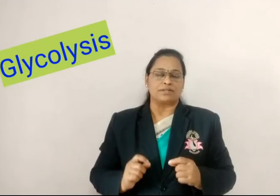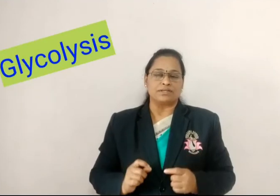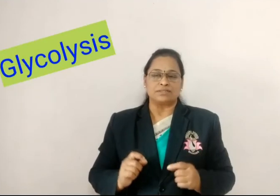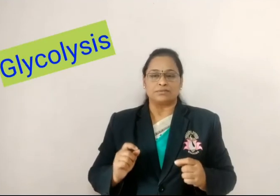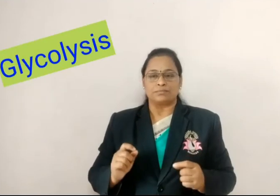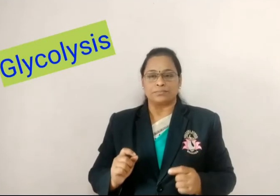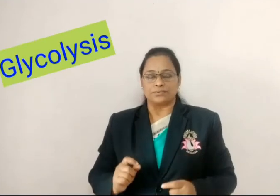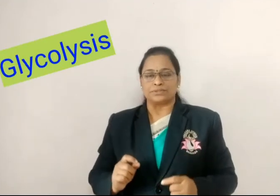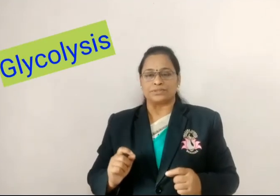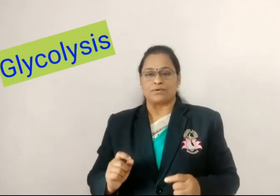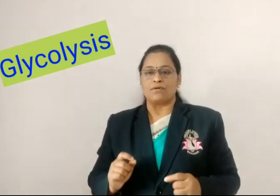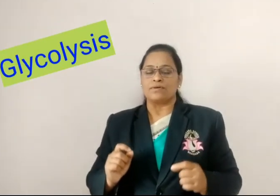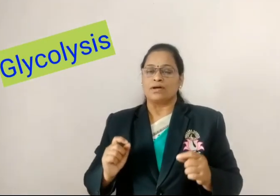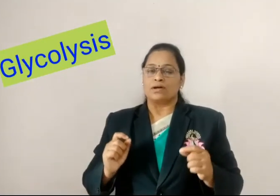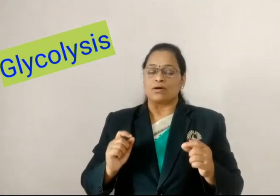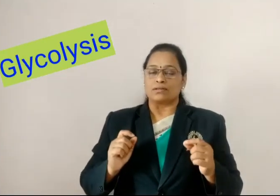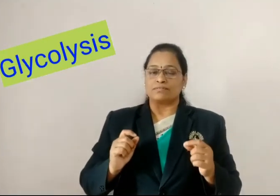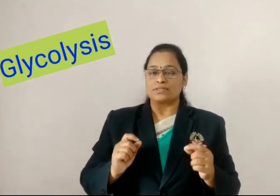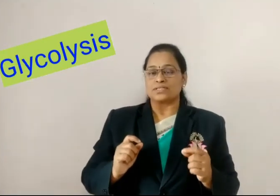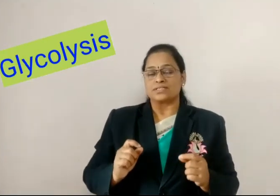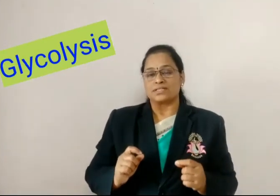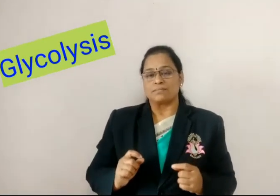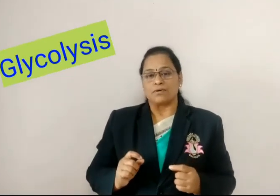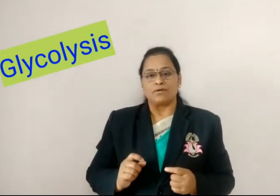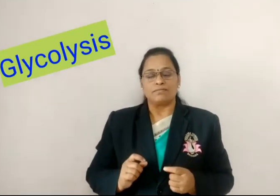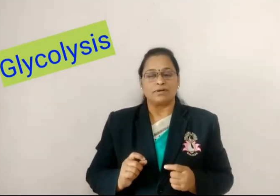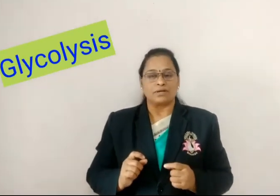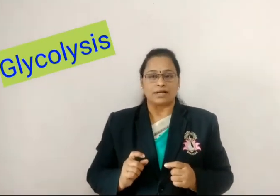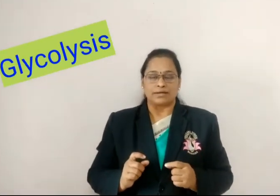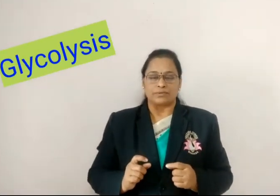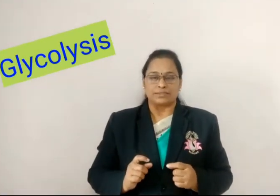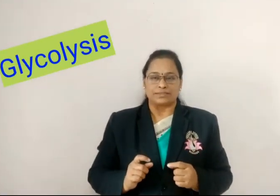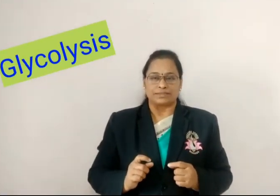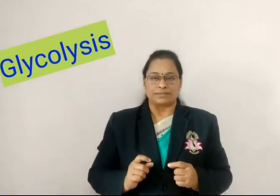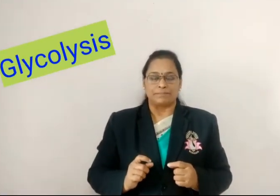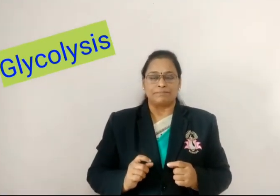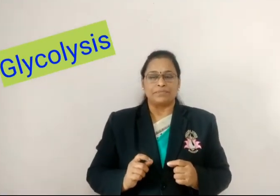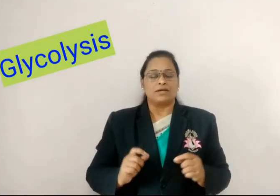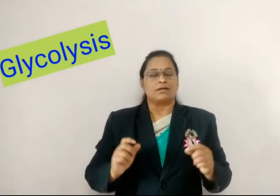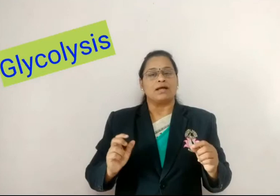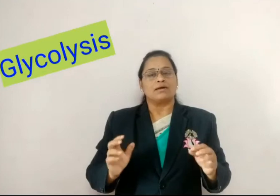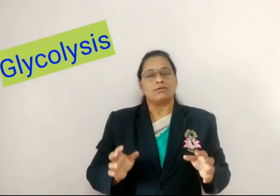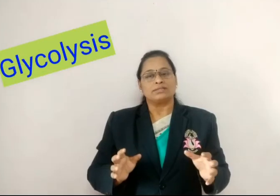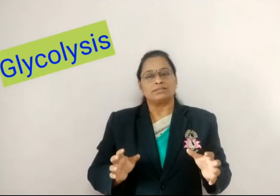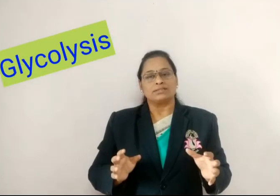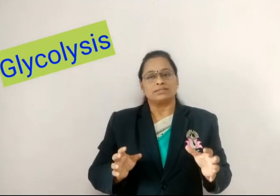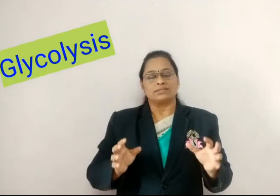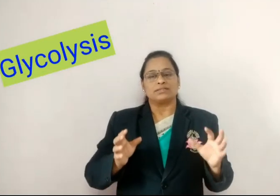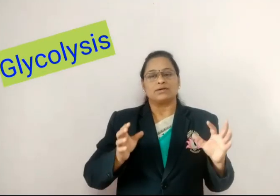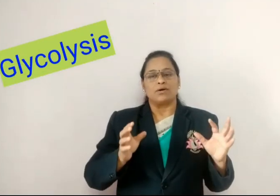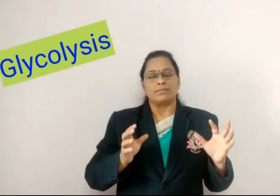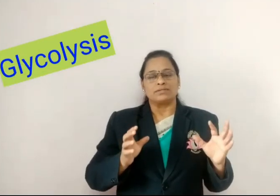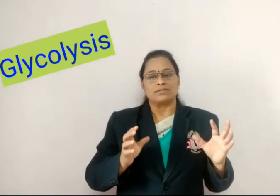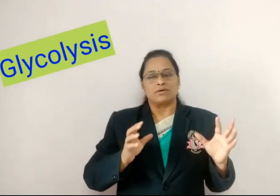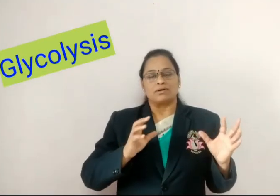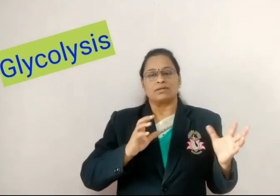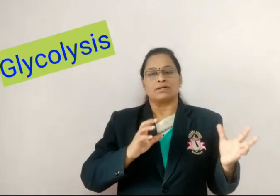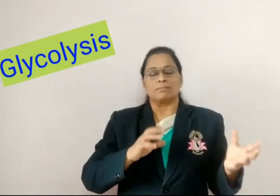this process of or the first step of glycolysis. Glycolysis is the common or the